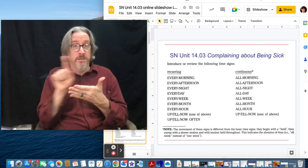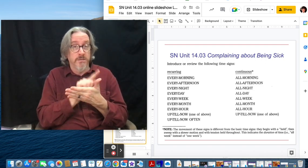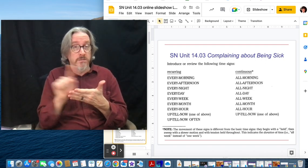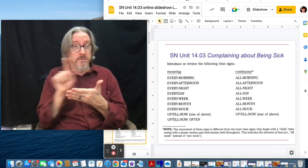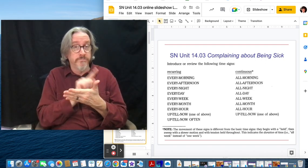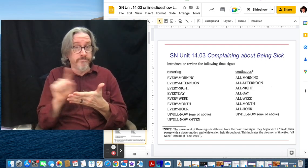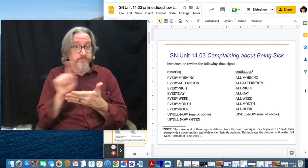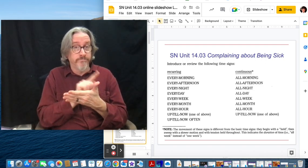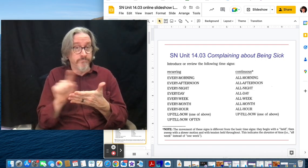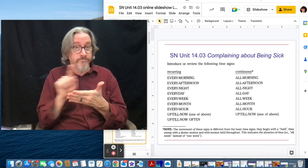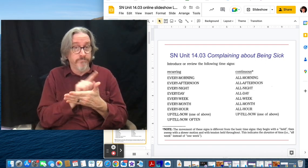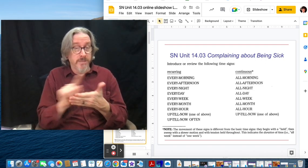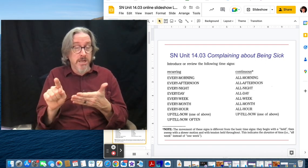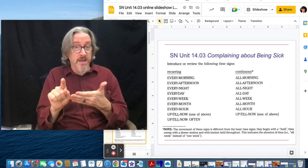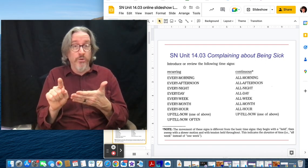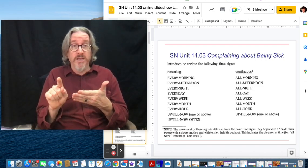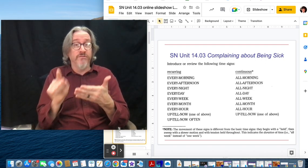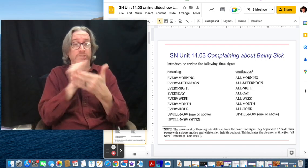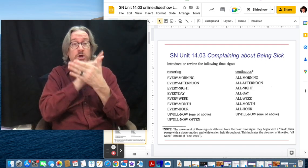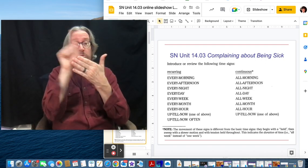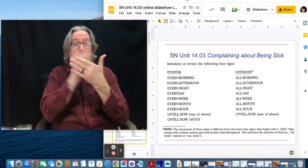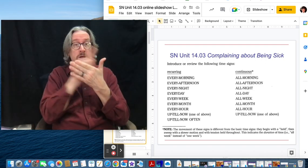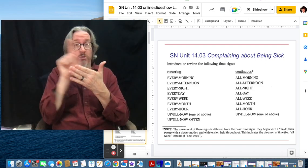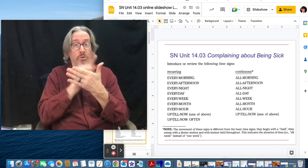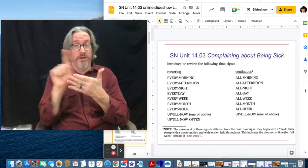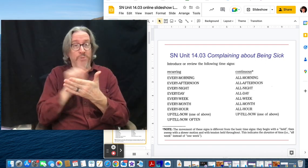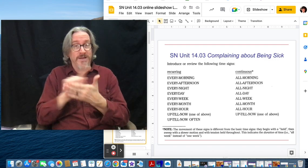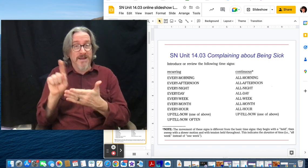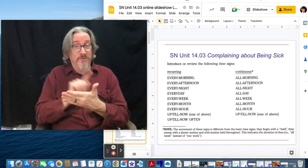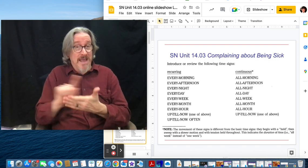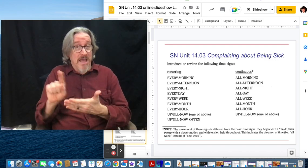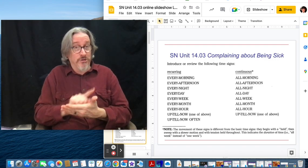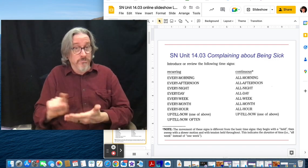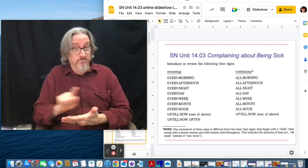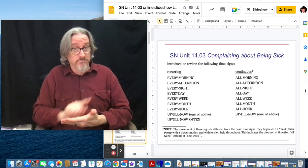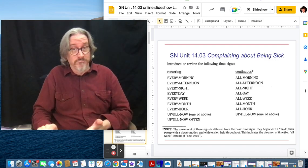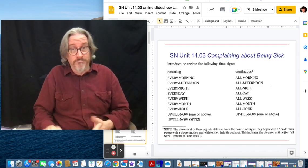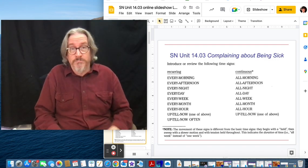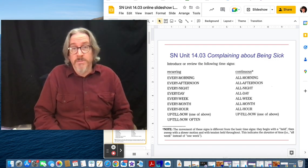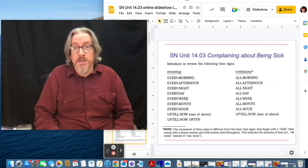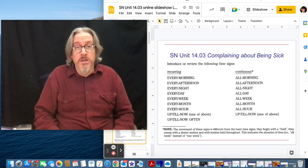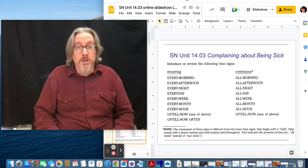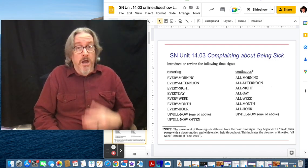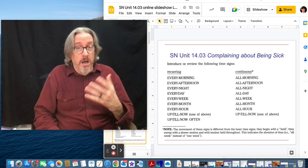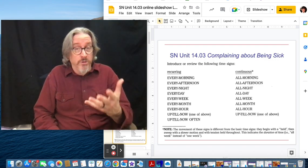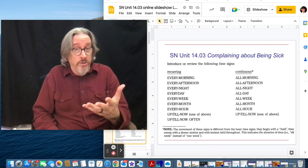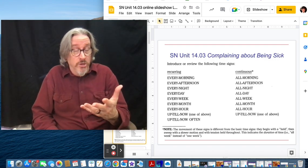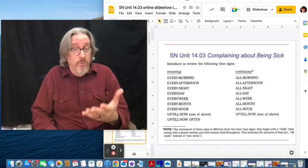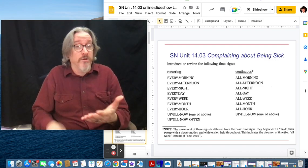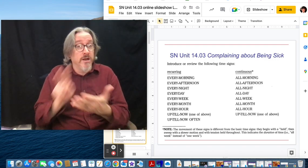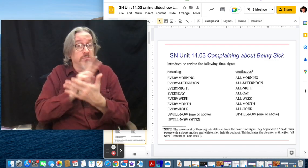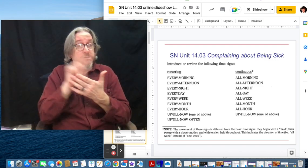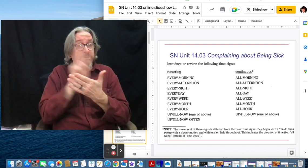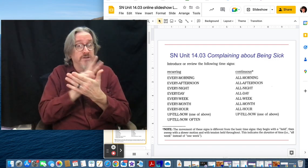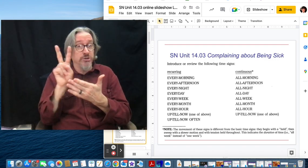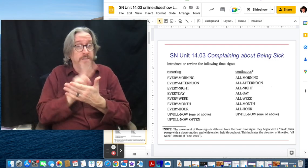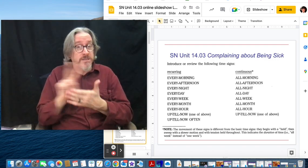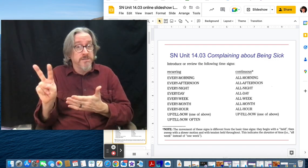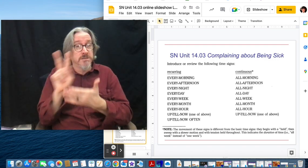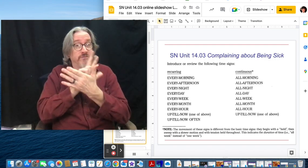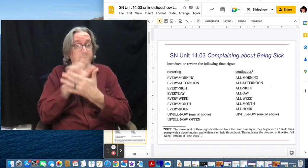week, and you can even show working your way down the calendar. You can incorporate numbers